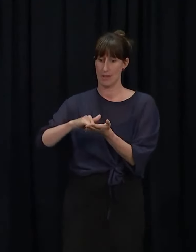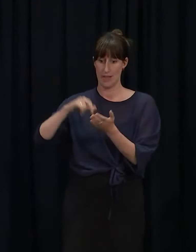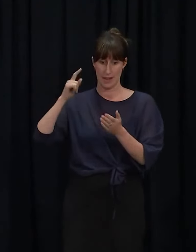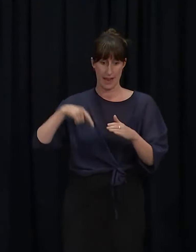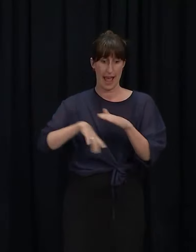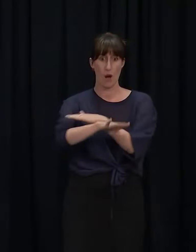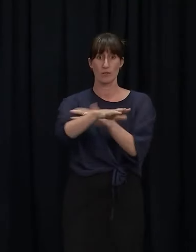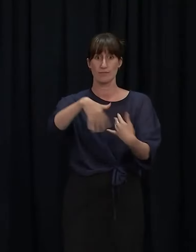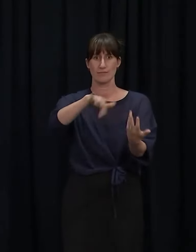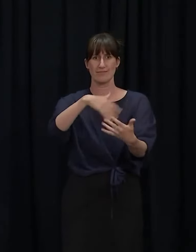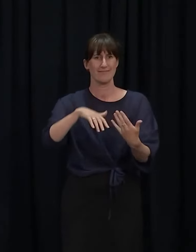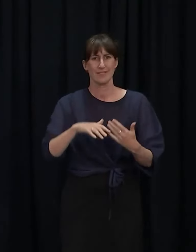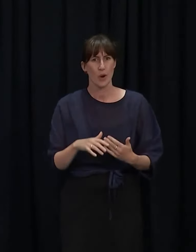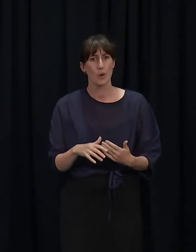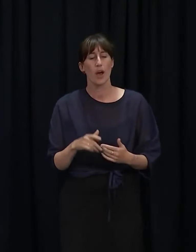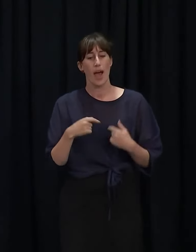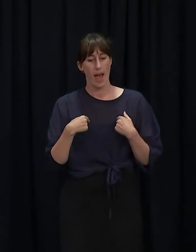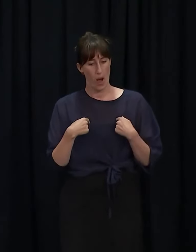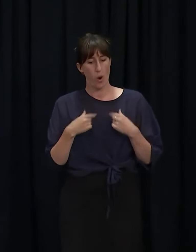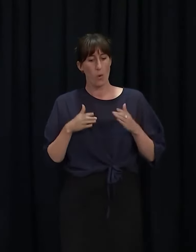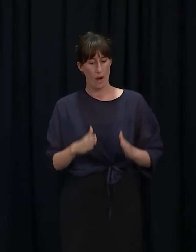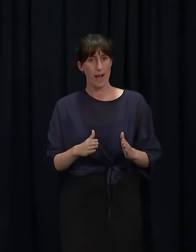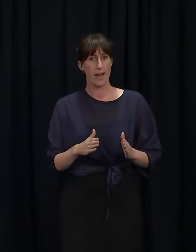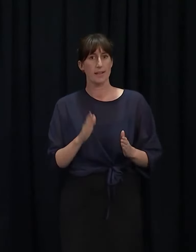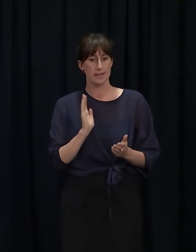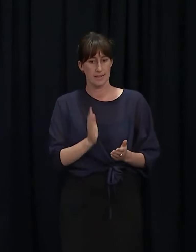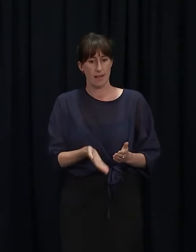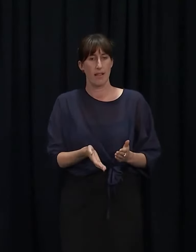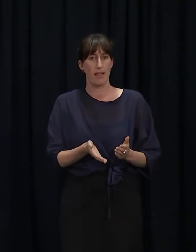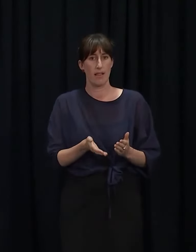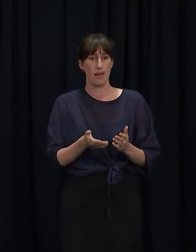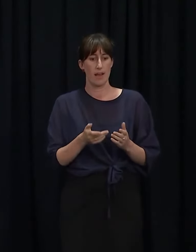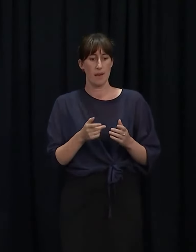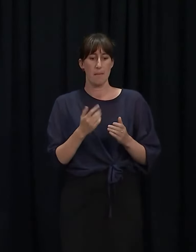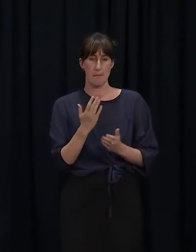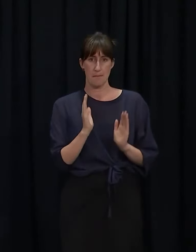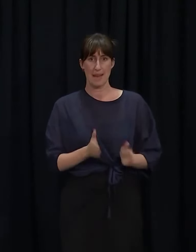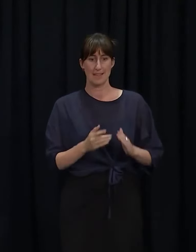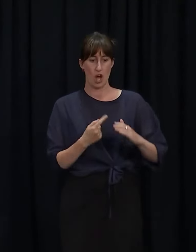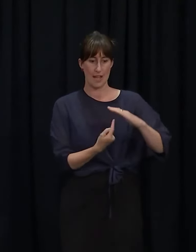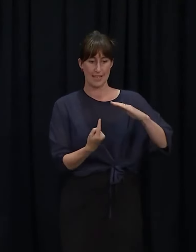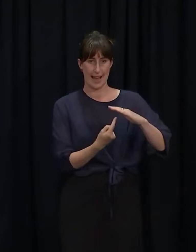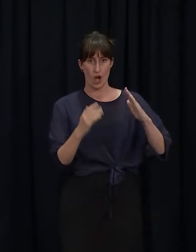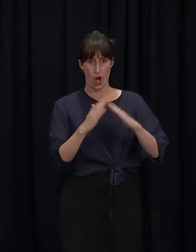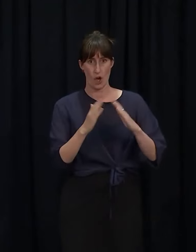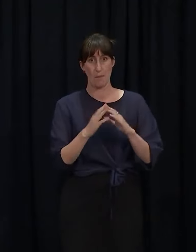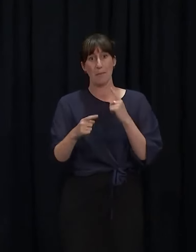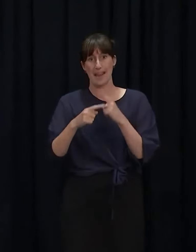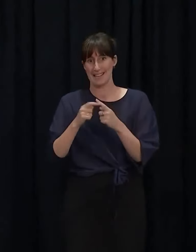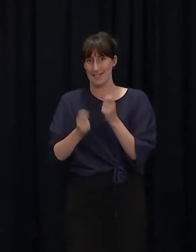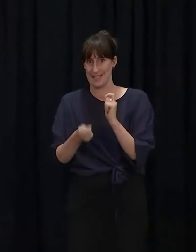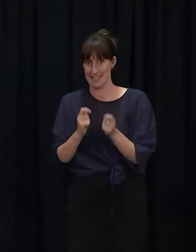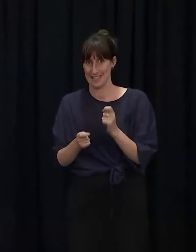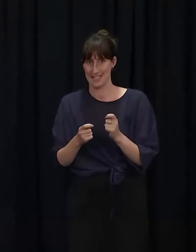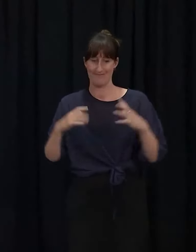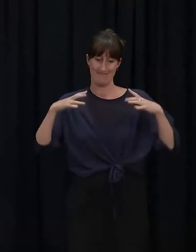require self-isolation and a testing regime attached to it. Yep. Okay, thank you very much, everyone.